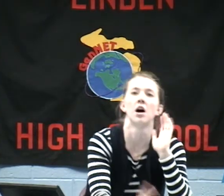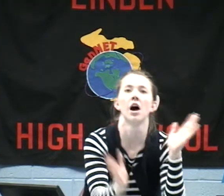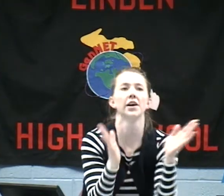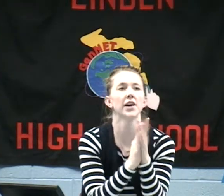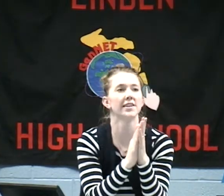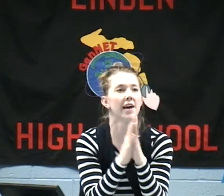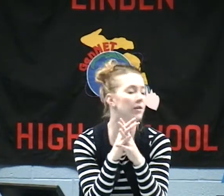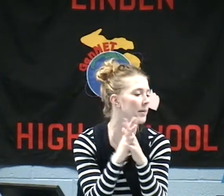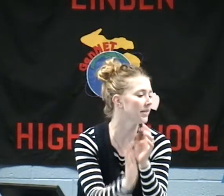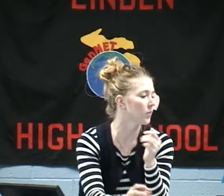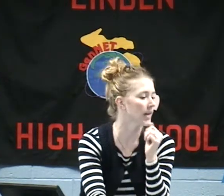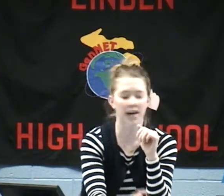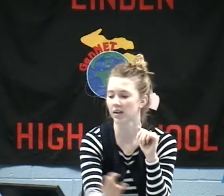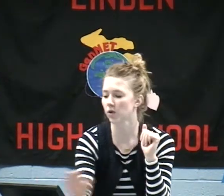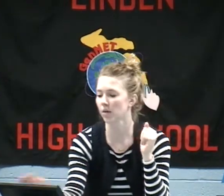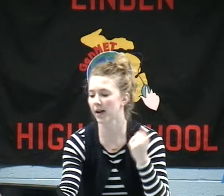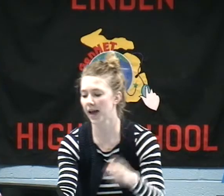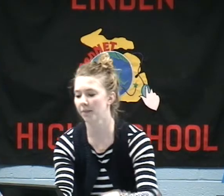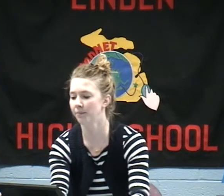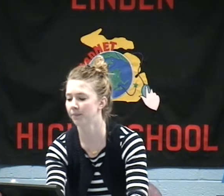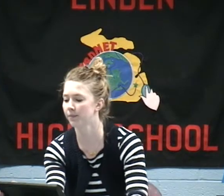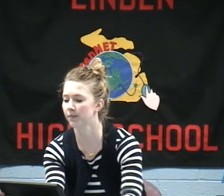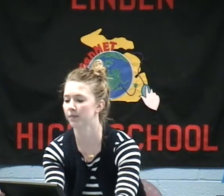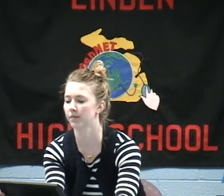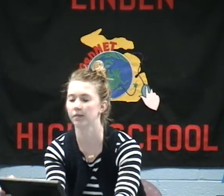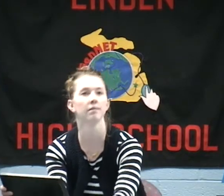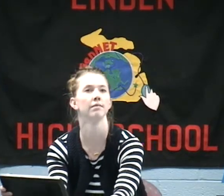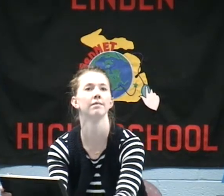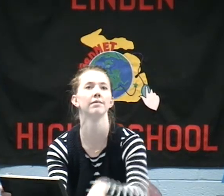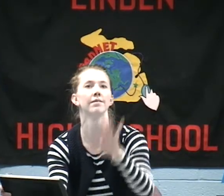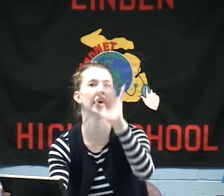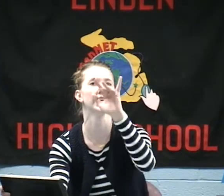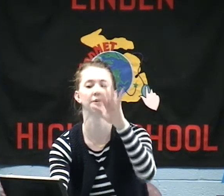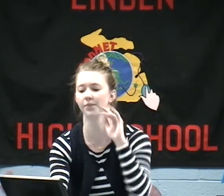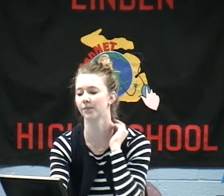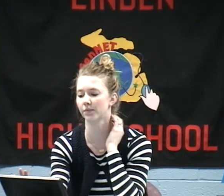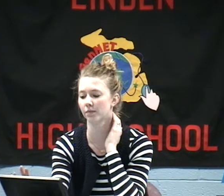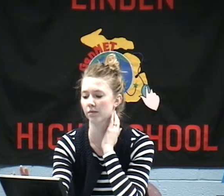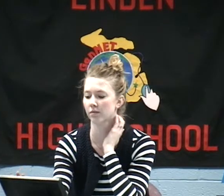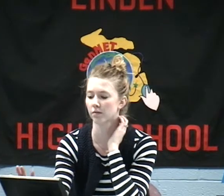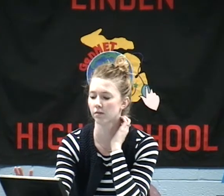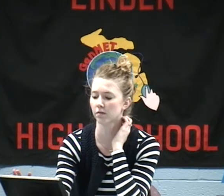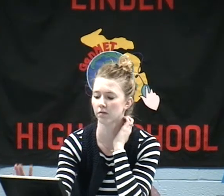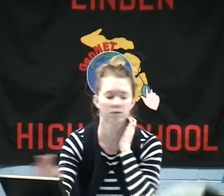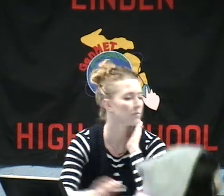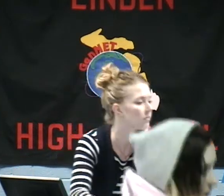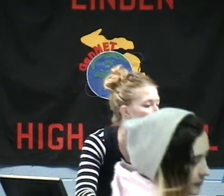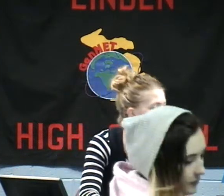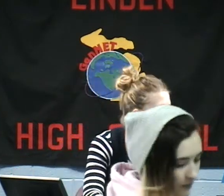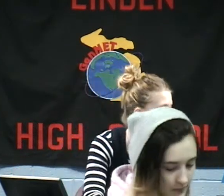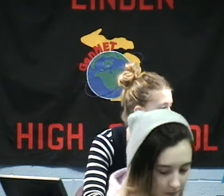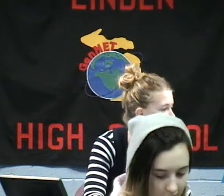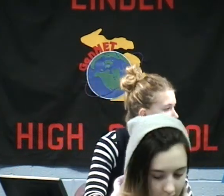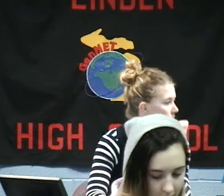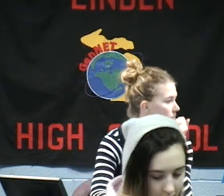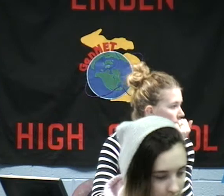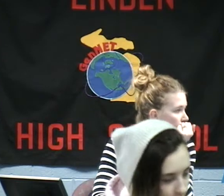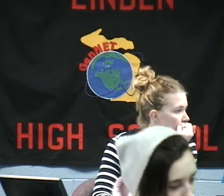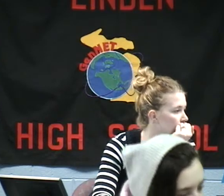All right, you guys, have an amazing weekend. I'll see you on Monday. Thank you. I got my hoodie, but I didn't see them signing at